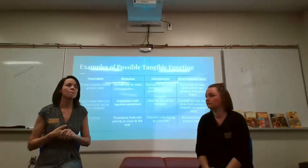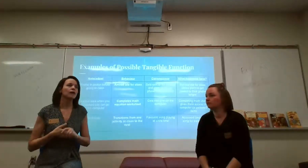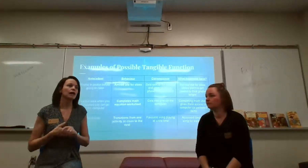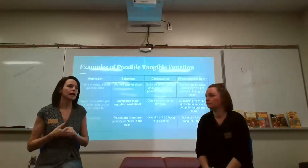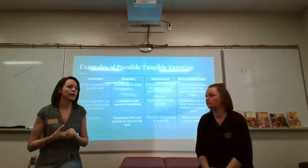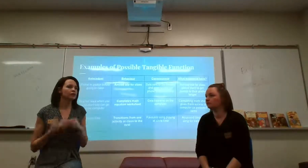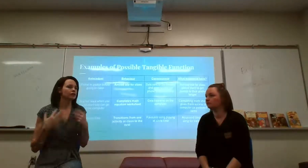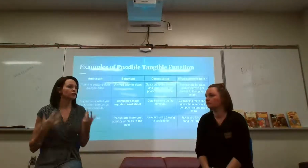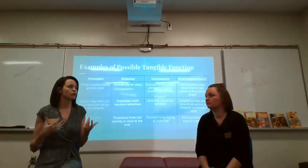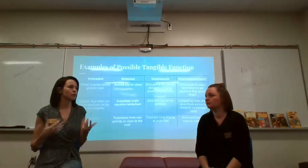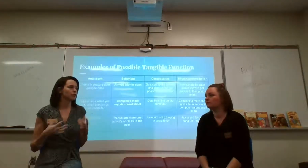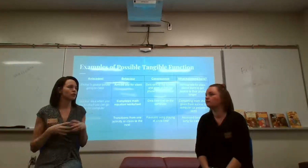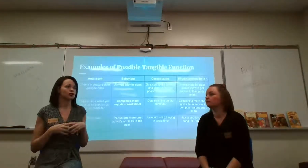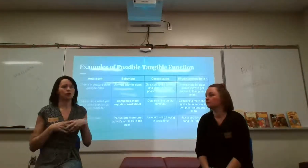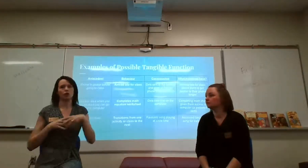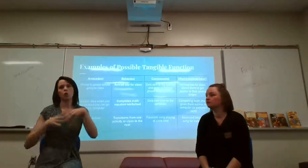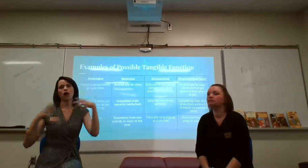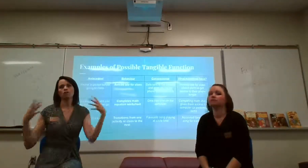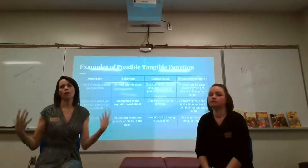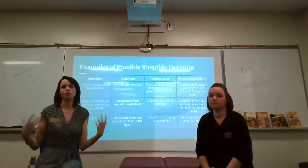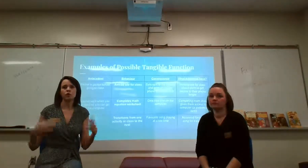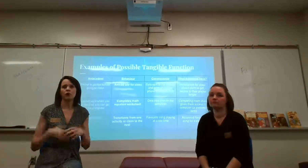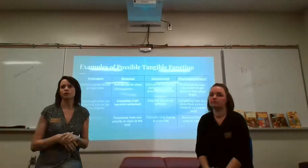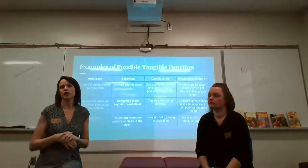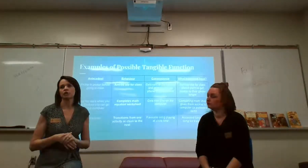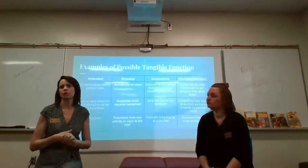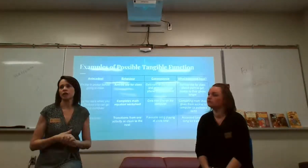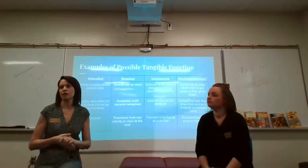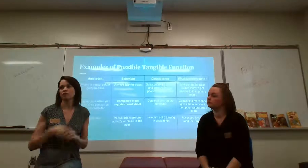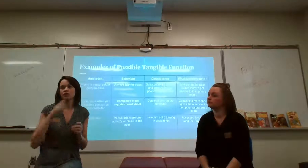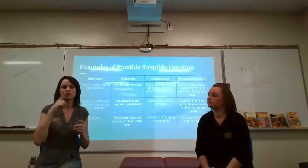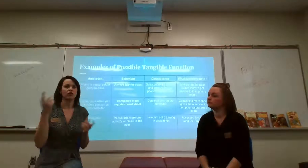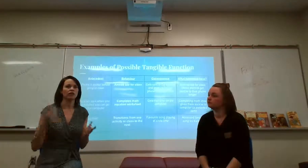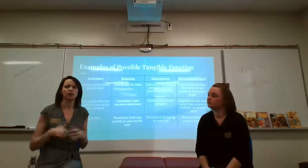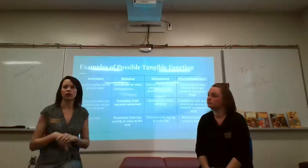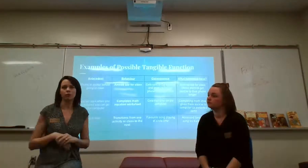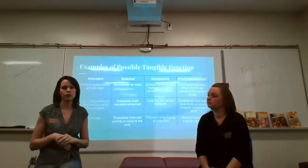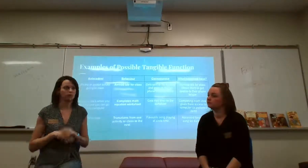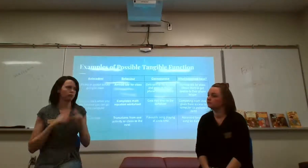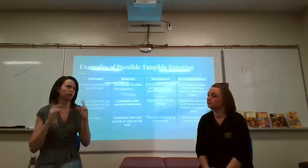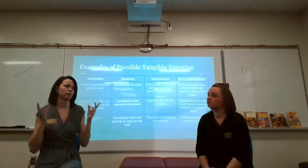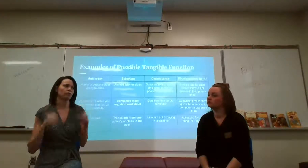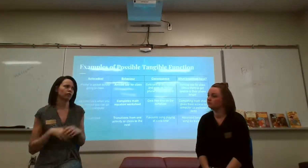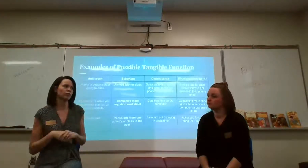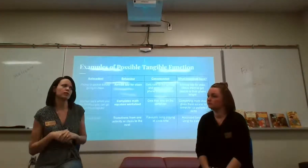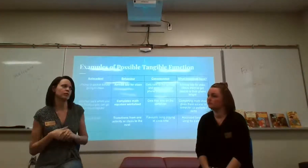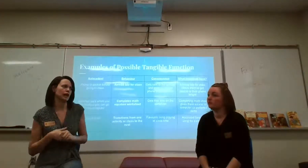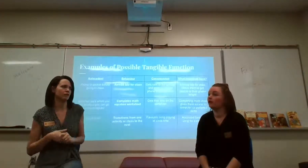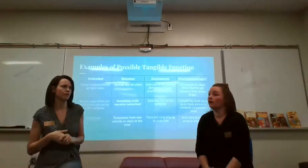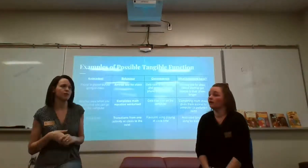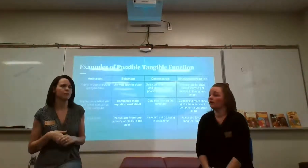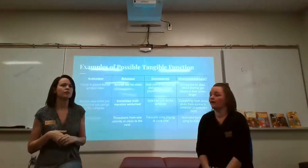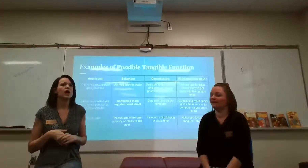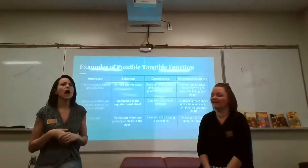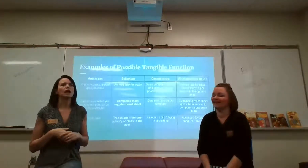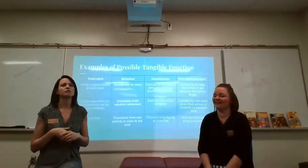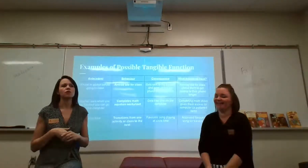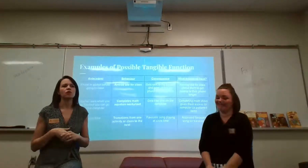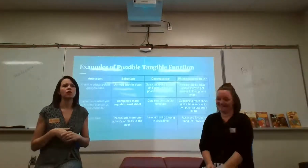But again, she's neurotypical. She's got a wide repertoire of tangible behavior. She's very verbal, more verbal than me half the time. And so